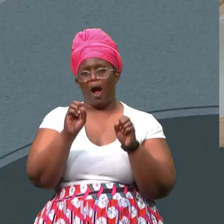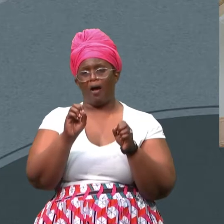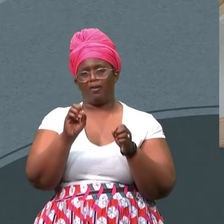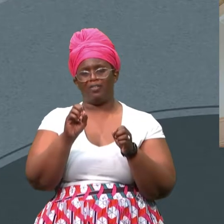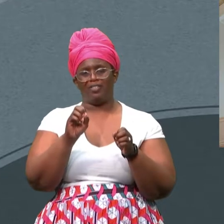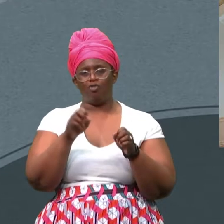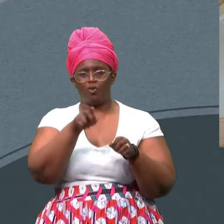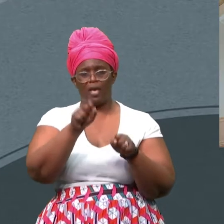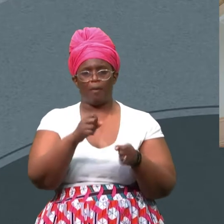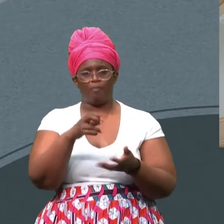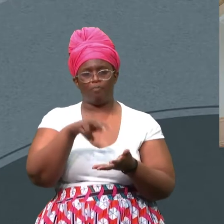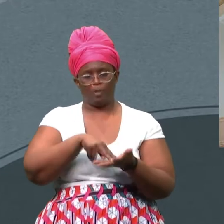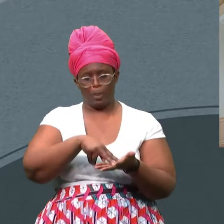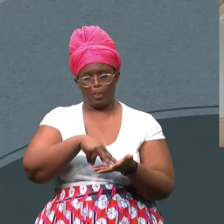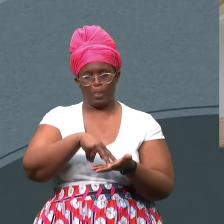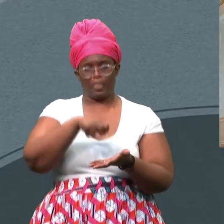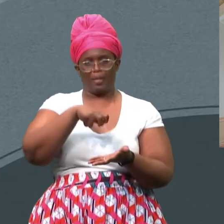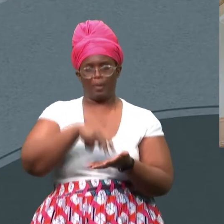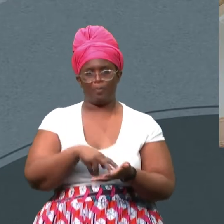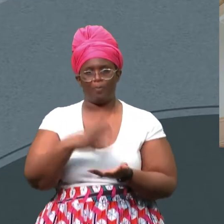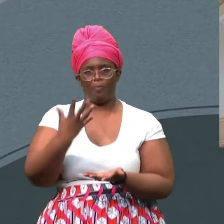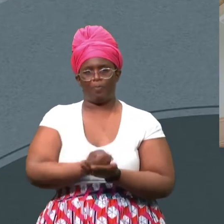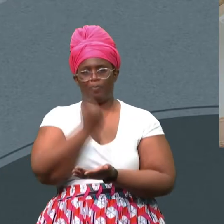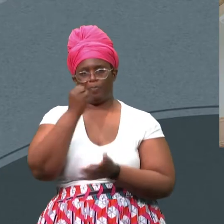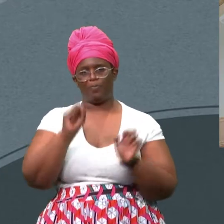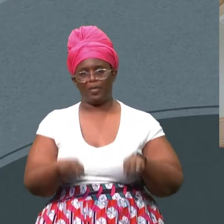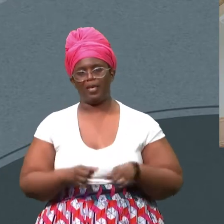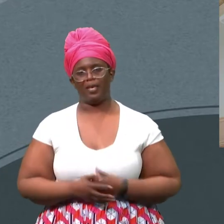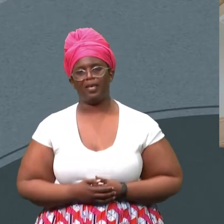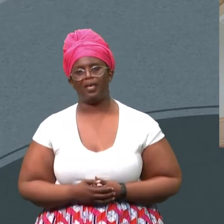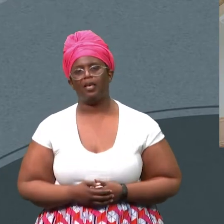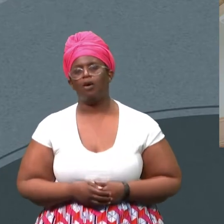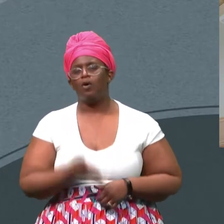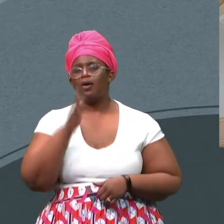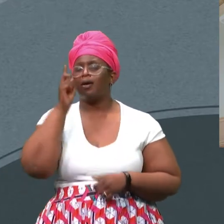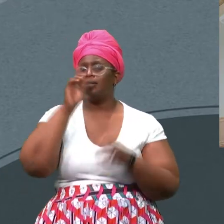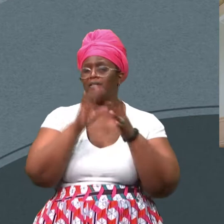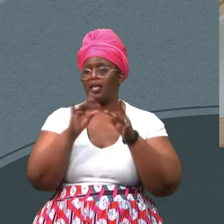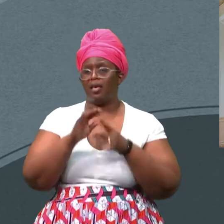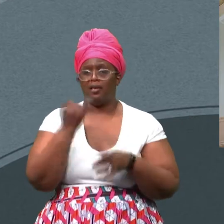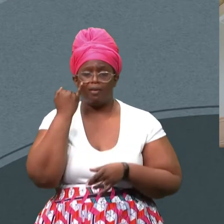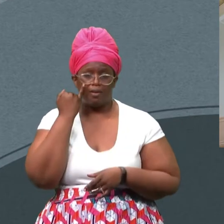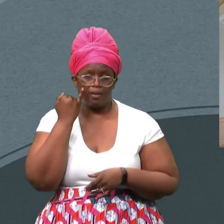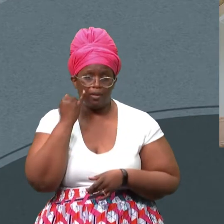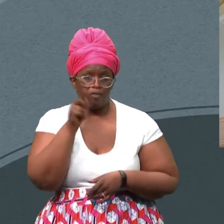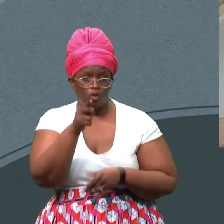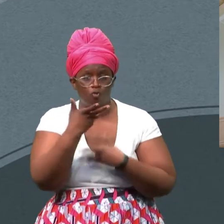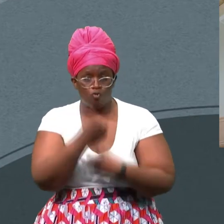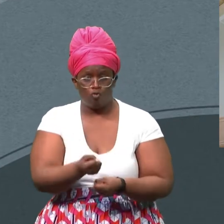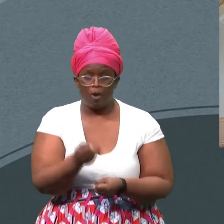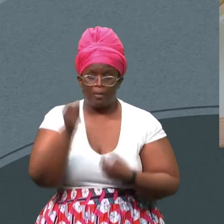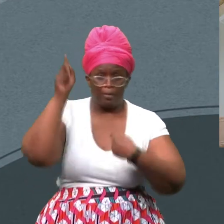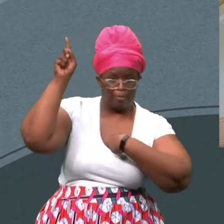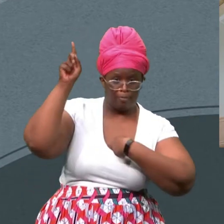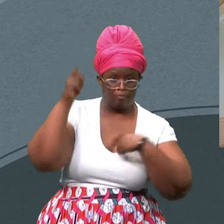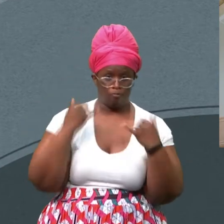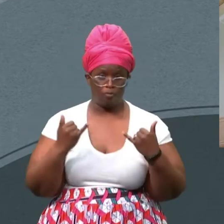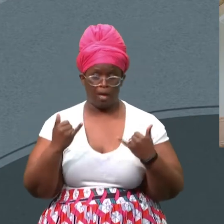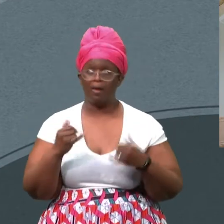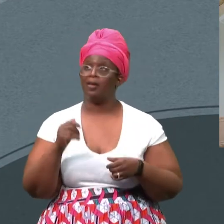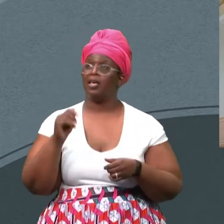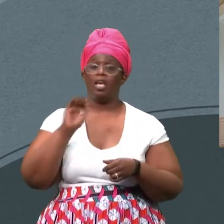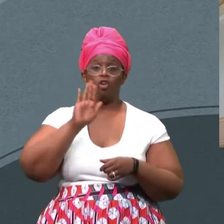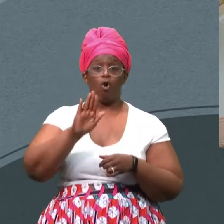done. This is what God is saying. If you would trust me today, I'm going to accelerate your